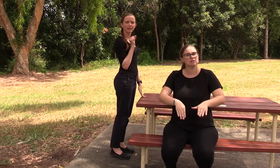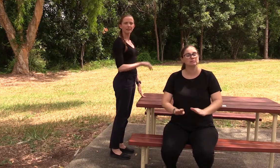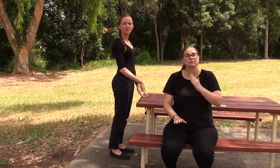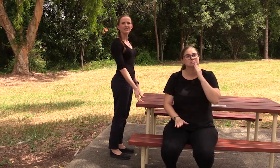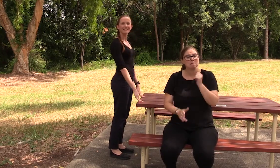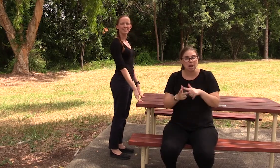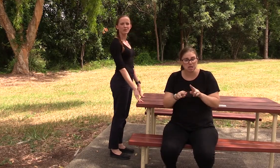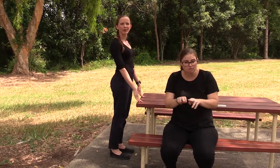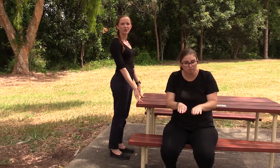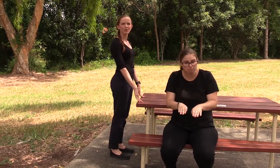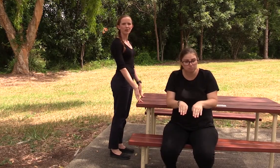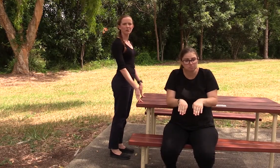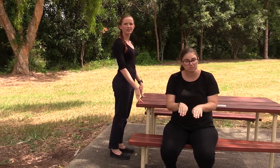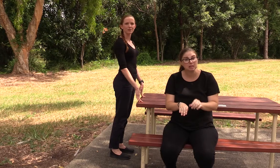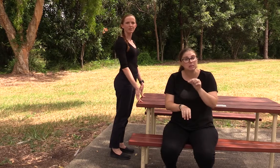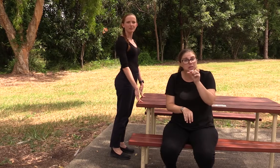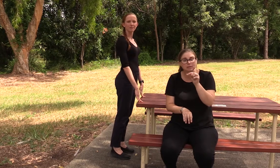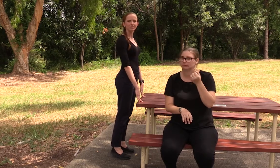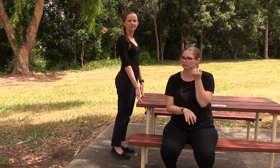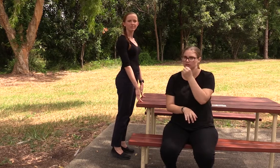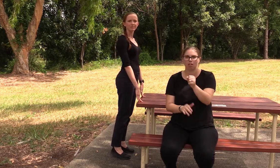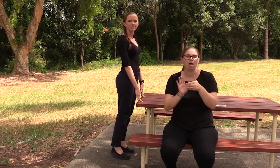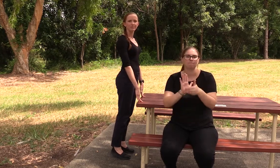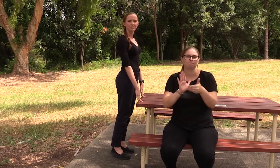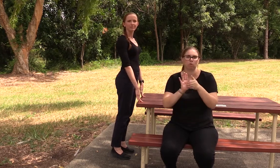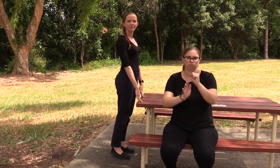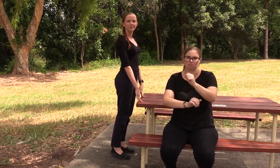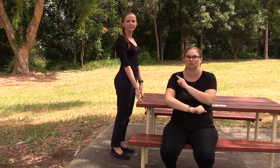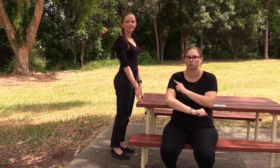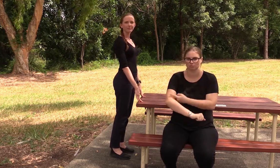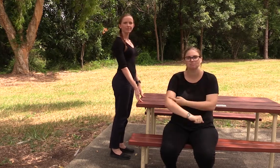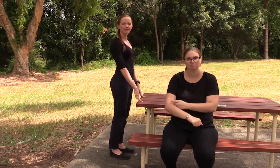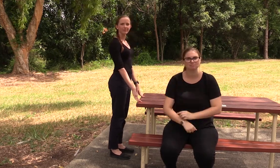small little lift is still very good for your muscles.